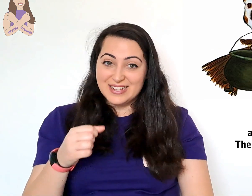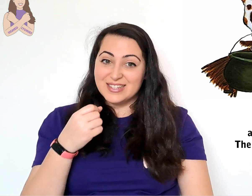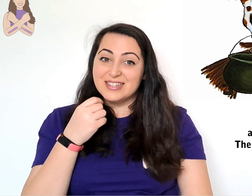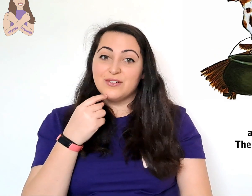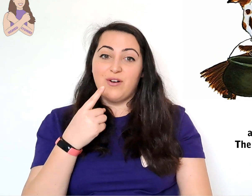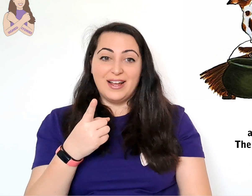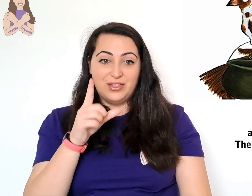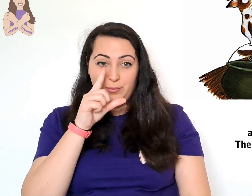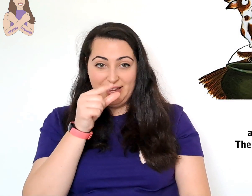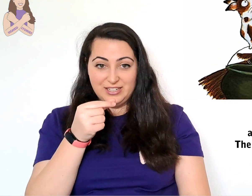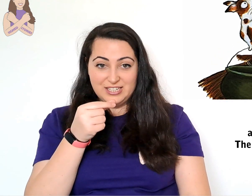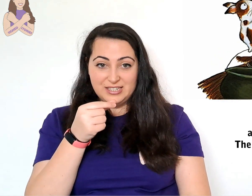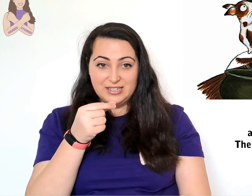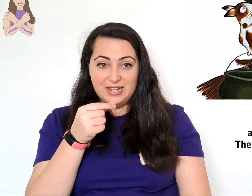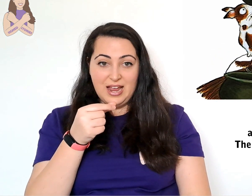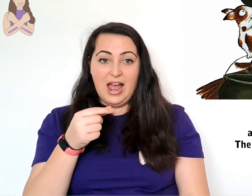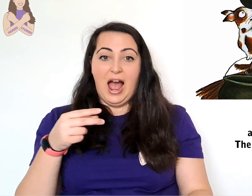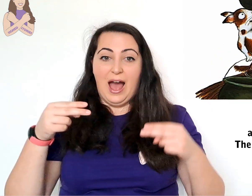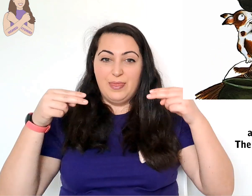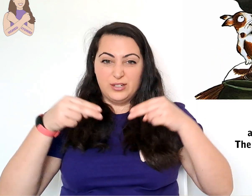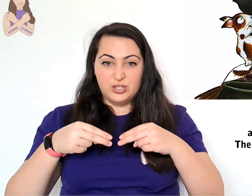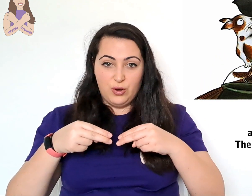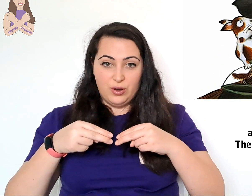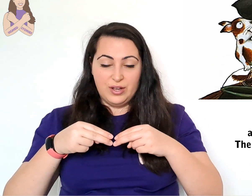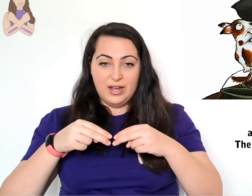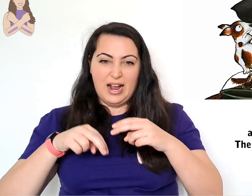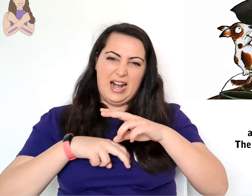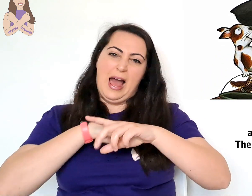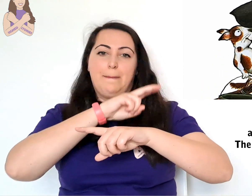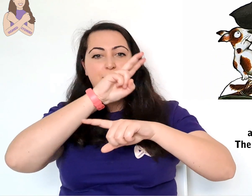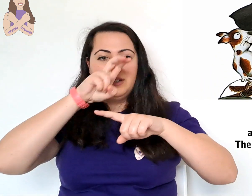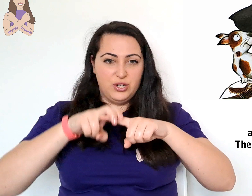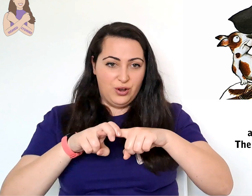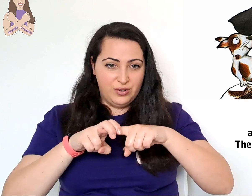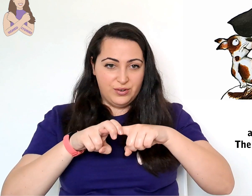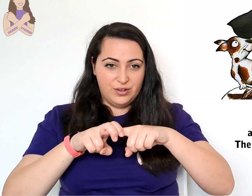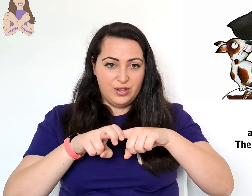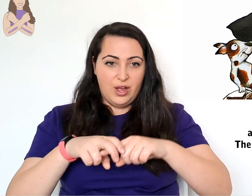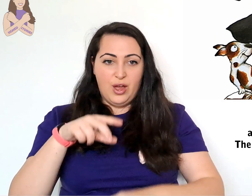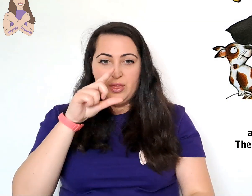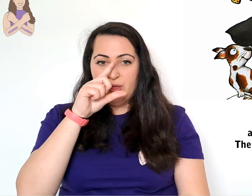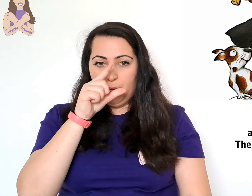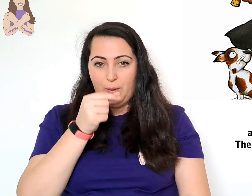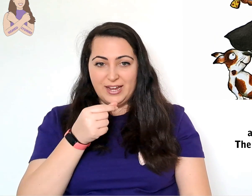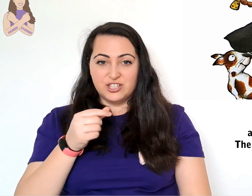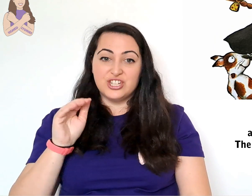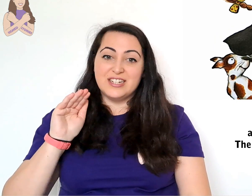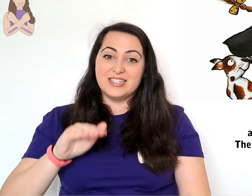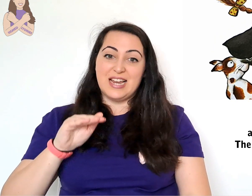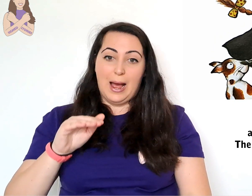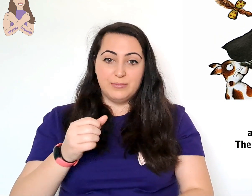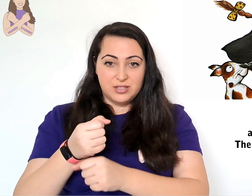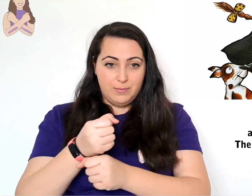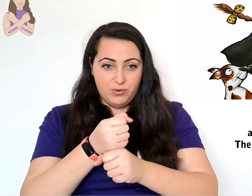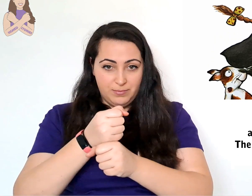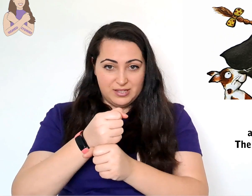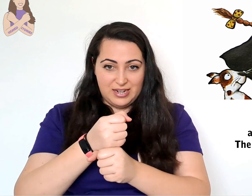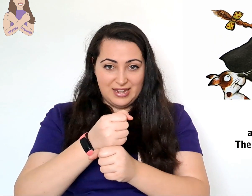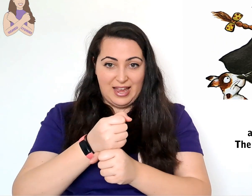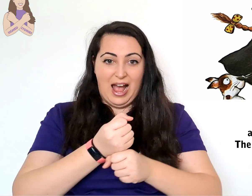Yes, cried the witch, and the dog clambered on. The witch tapped the broomstick